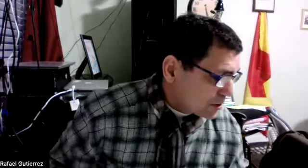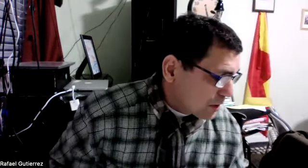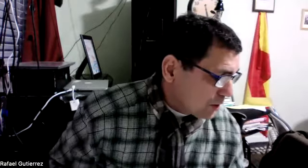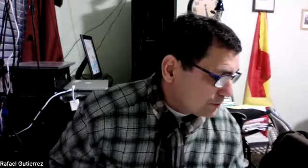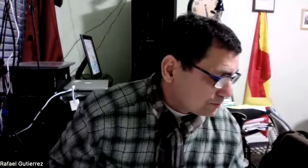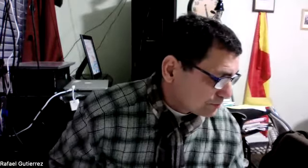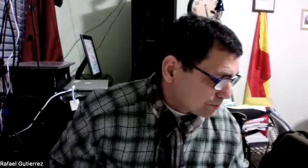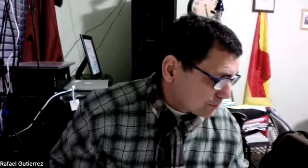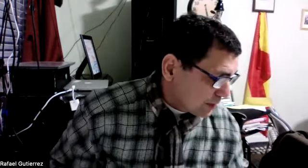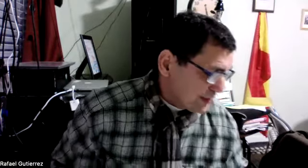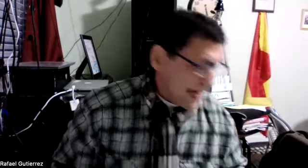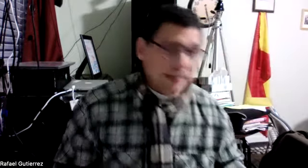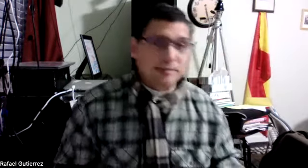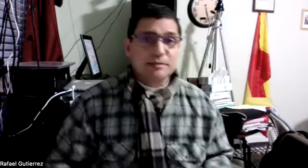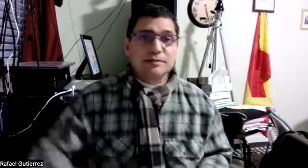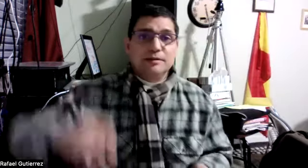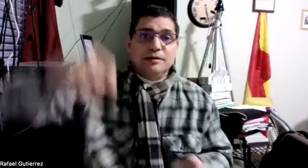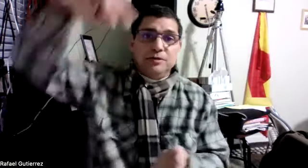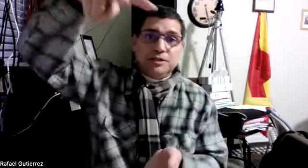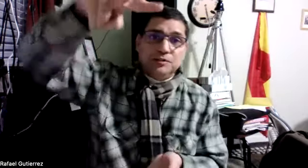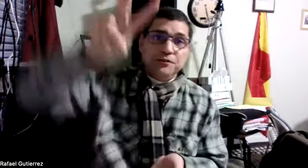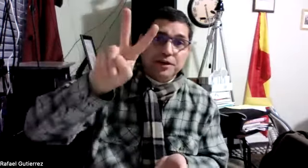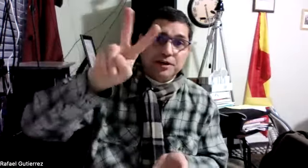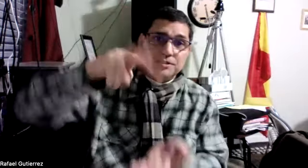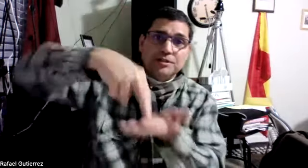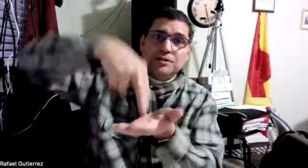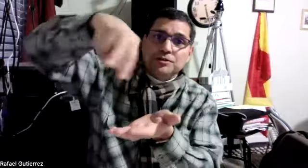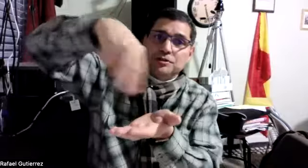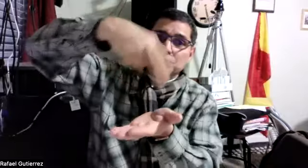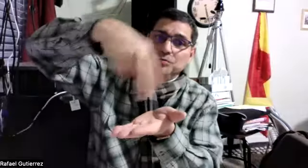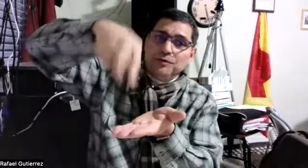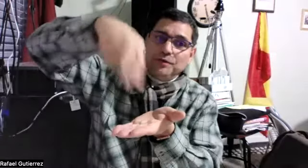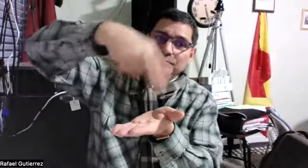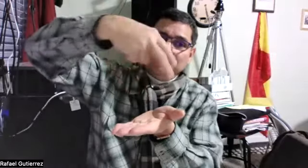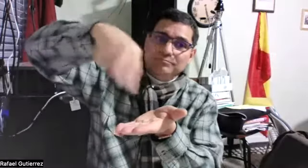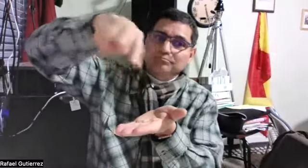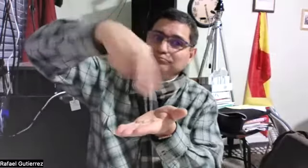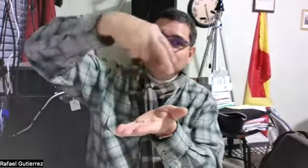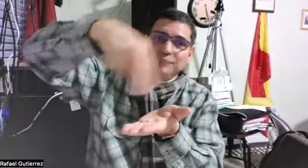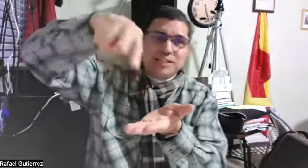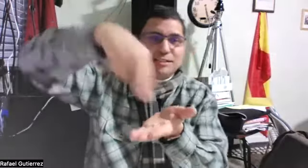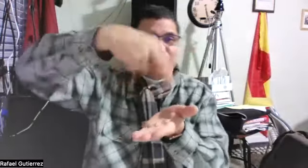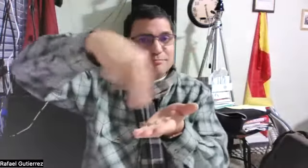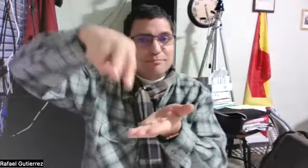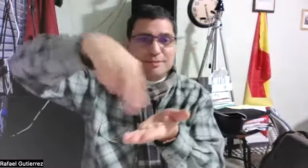also dance with the two fingers, you're just going to move, dance, you